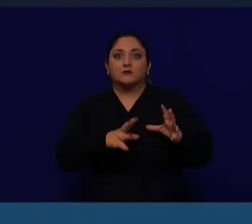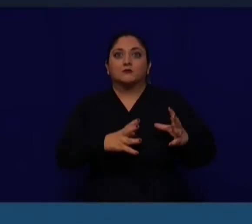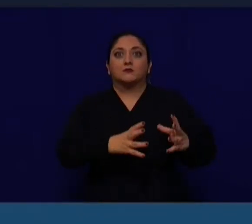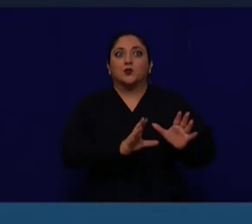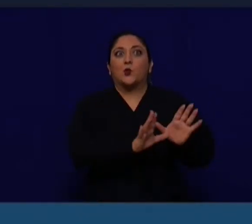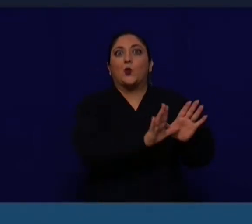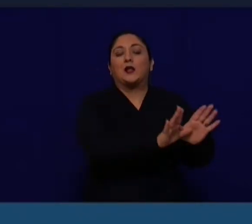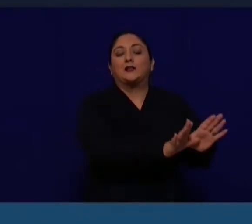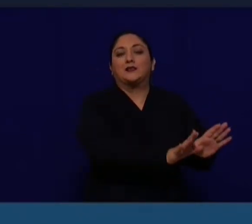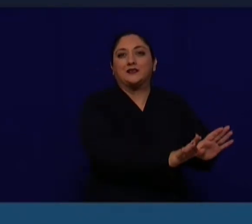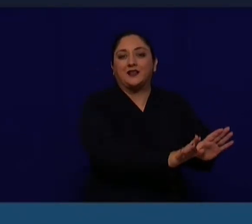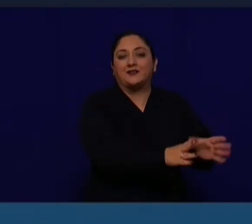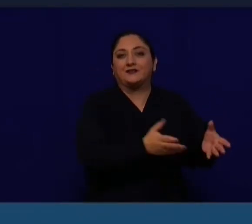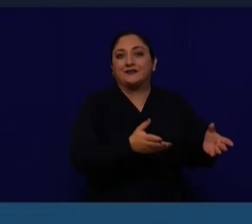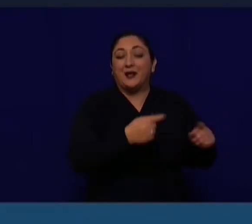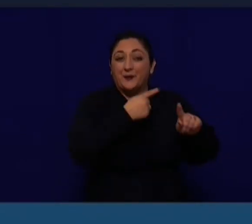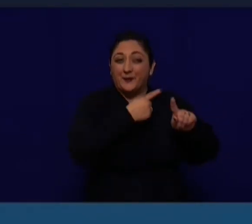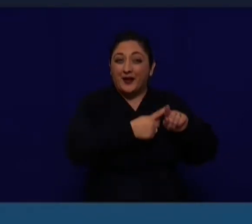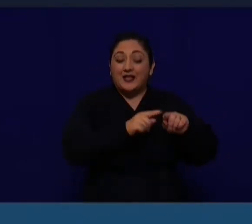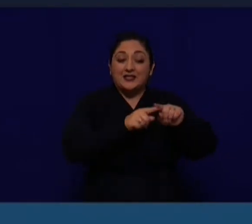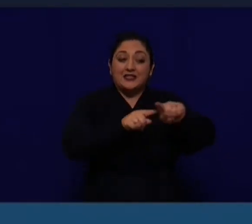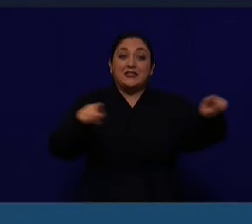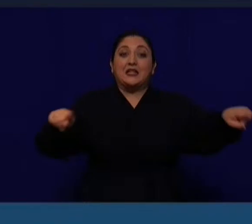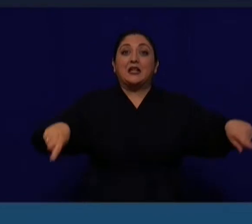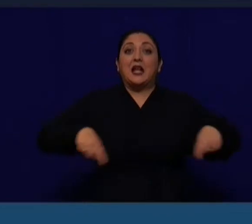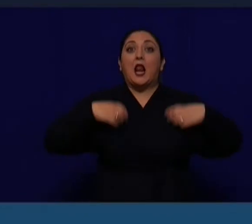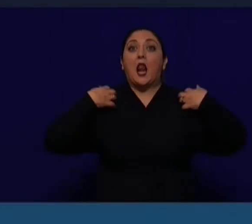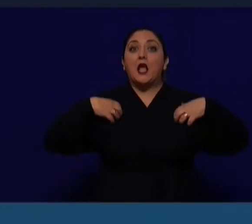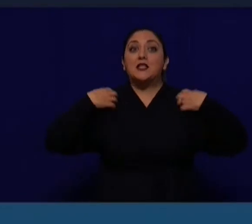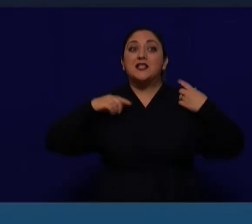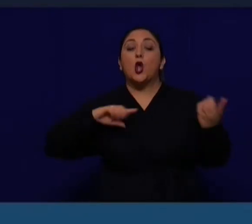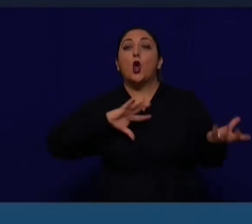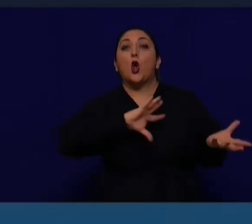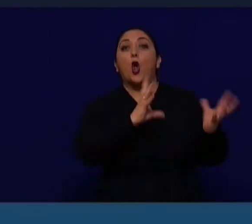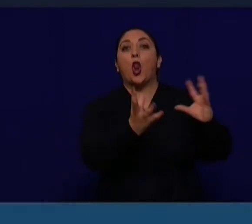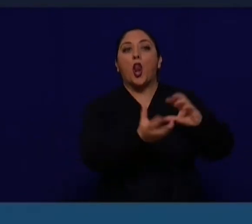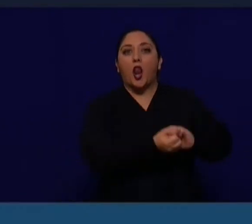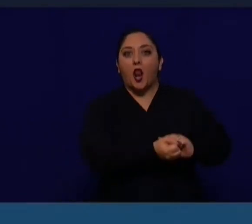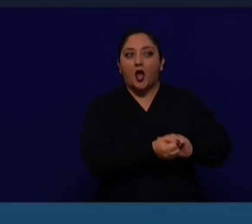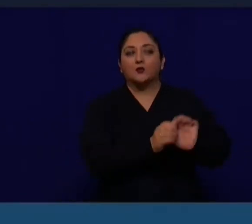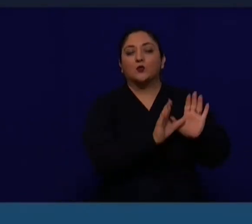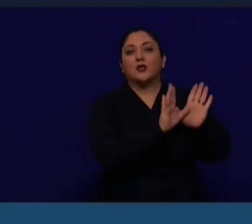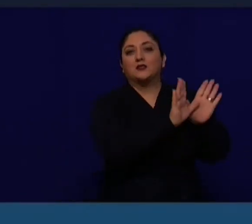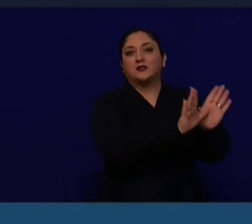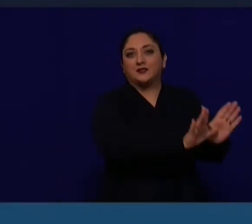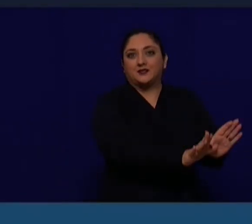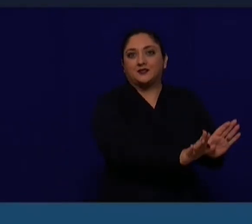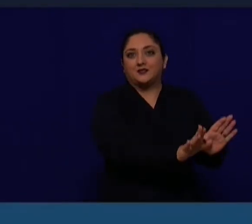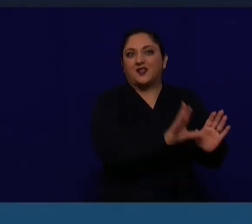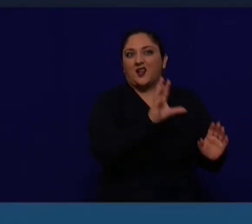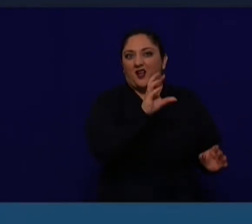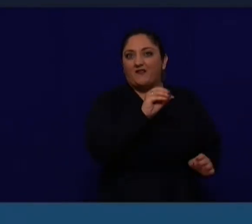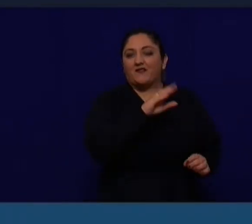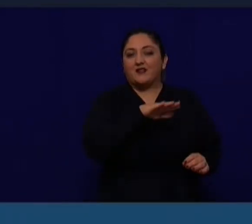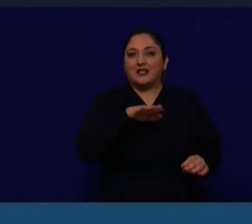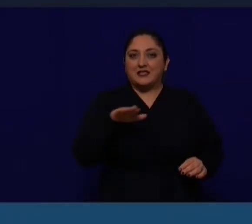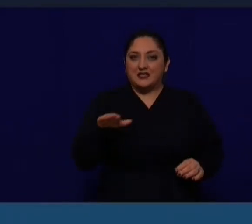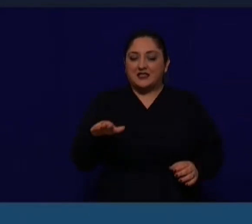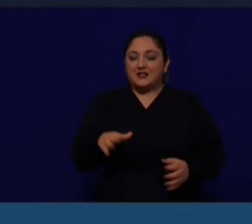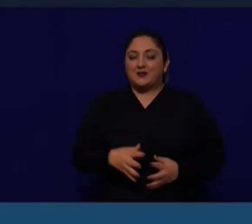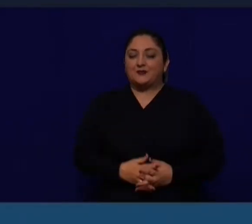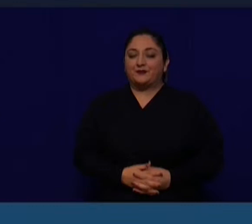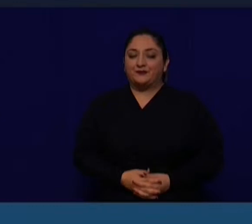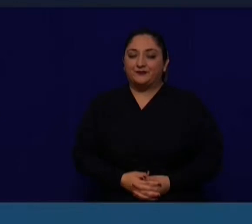ukoll. Bil-kunċett li jekk inti għandek persuna la darba kien exposed, close contact, dan at any point in time jista'